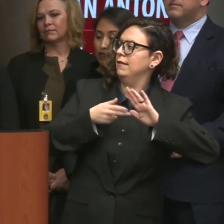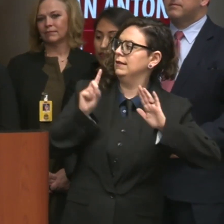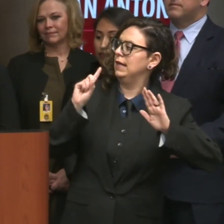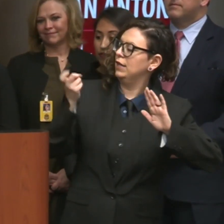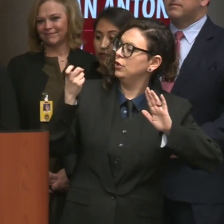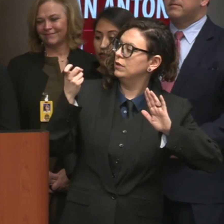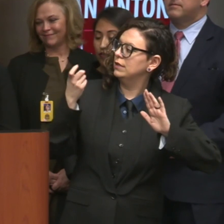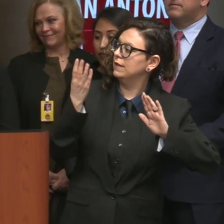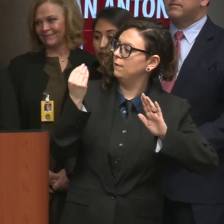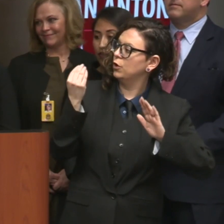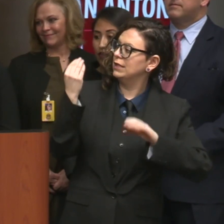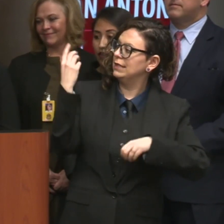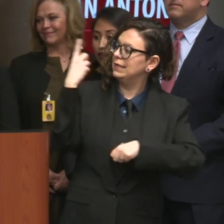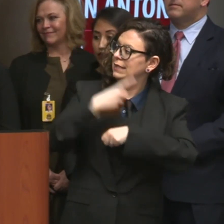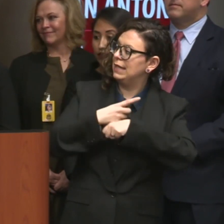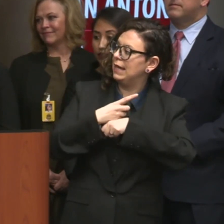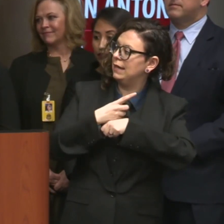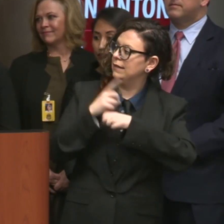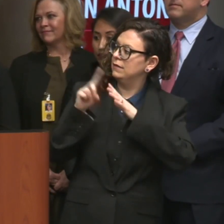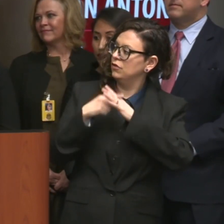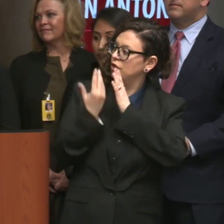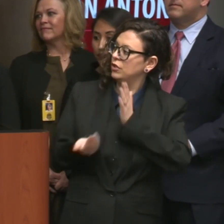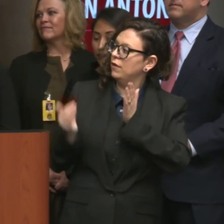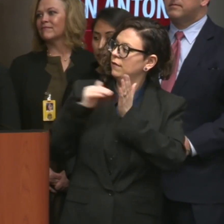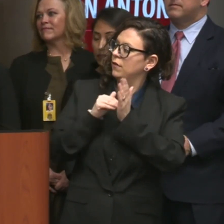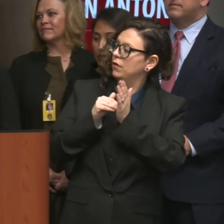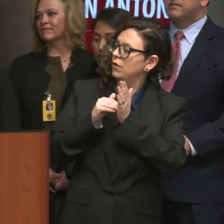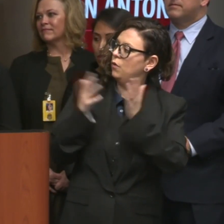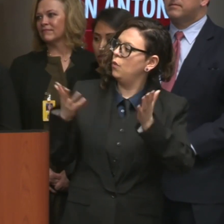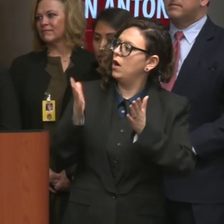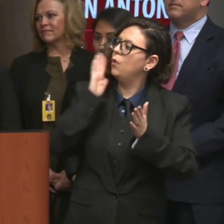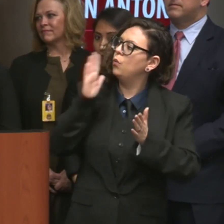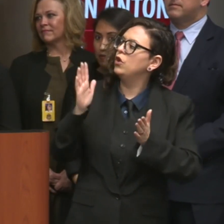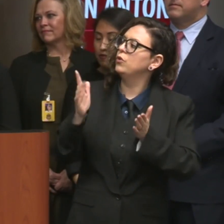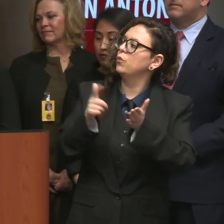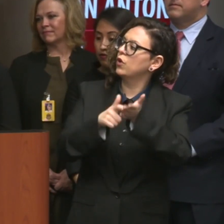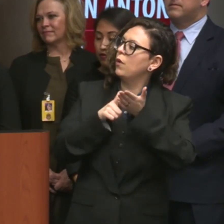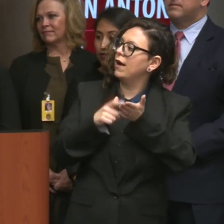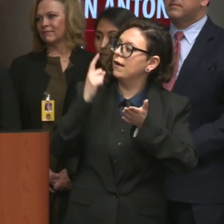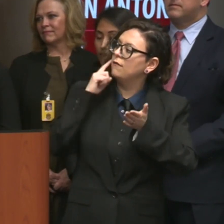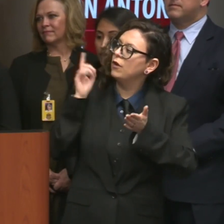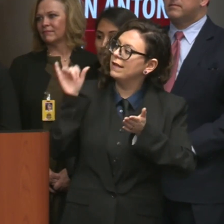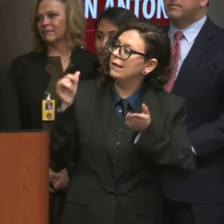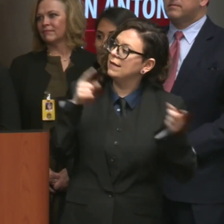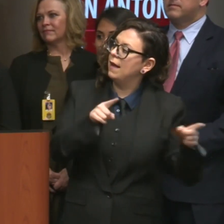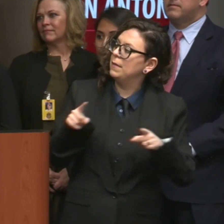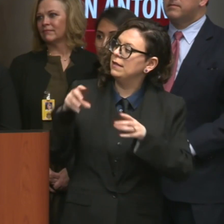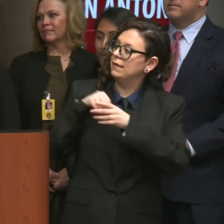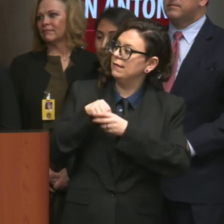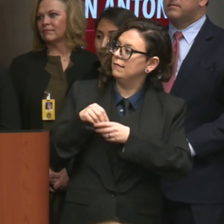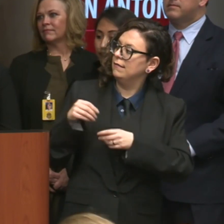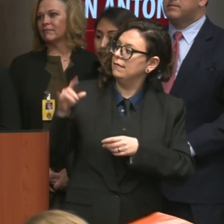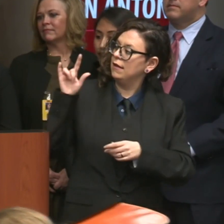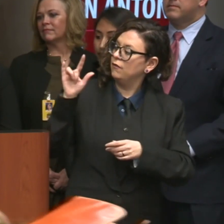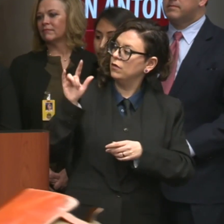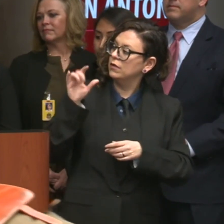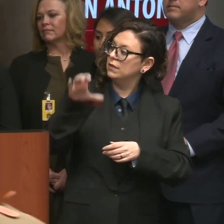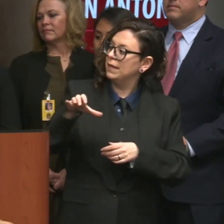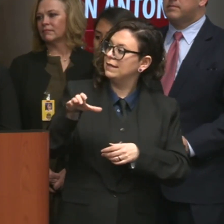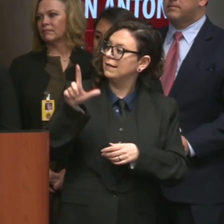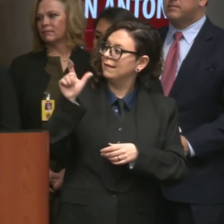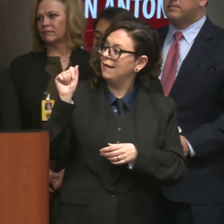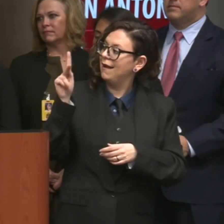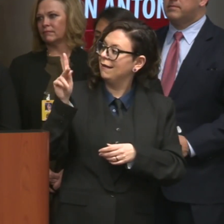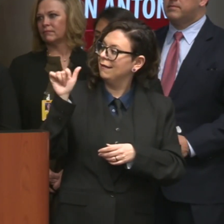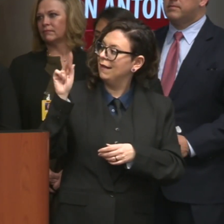14-day quarantine resets. What would it take for that to happen at LACLA? I have not gotten guidance